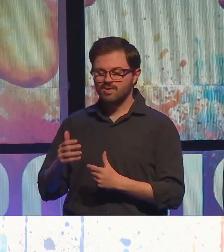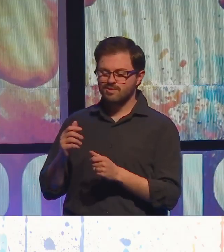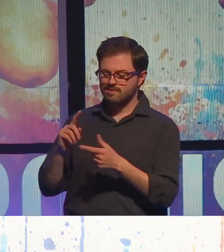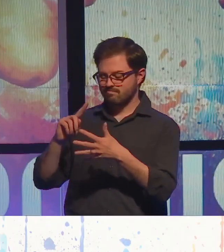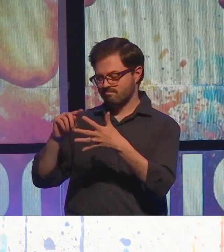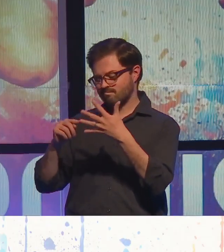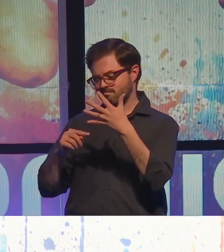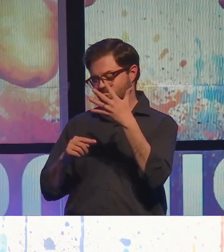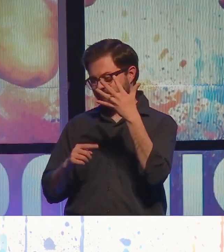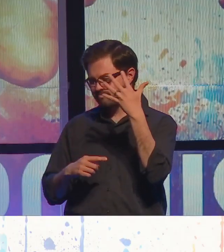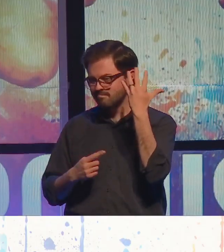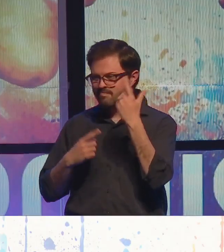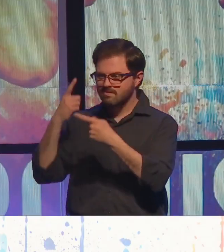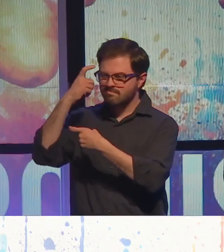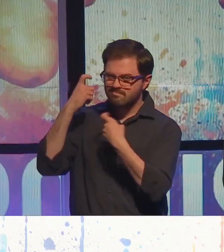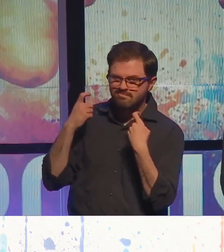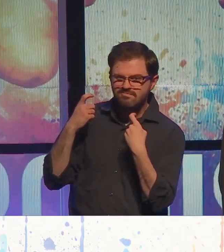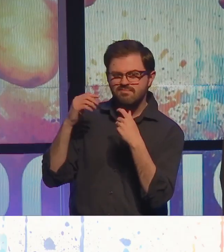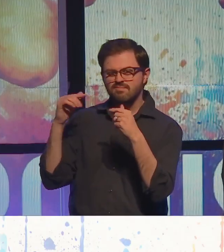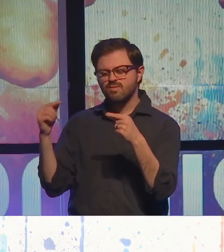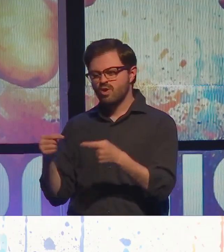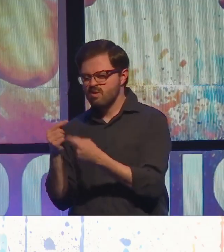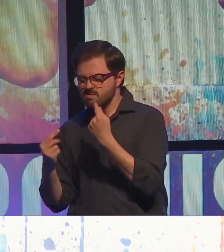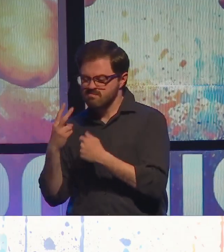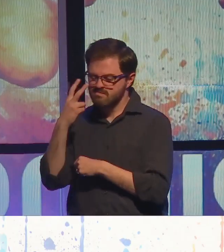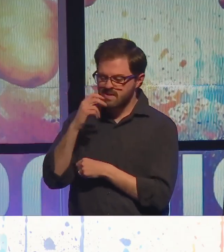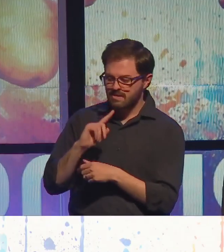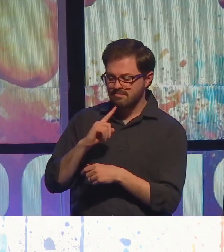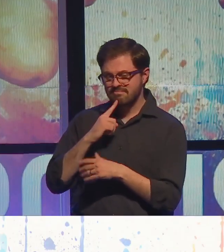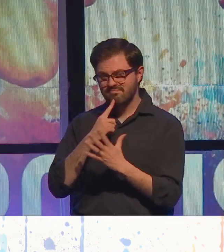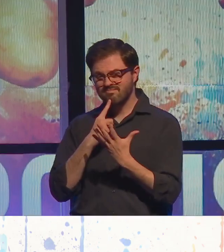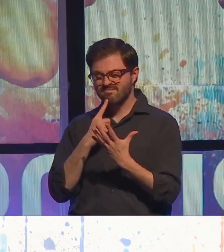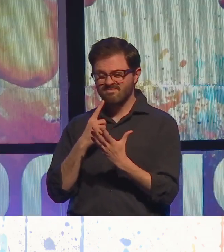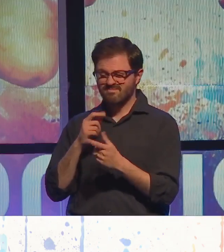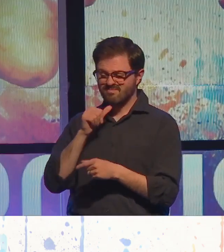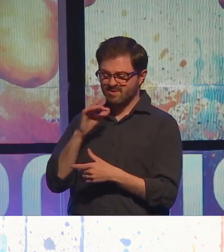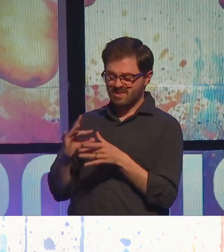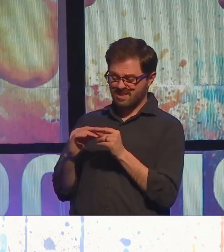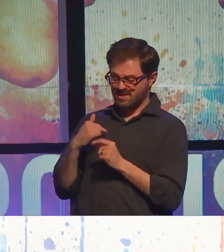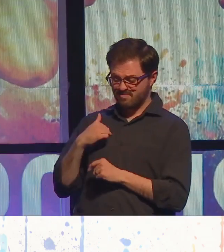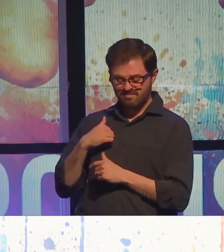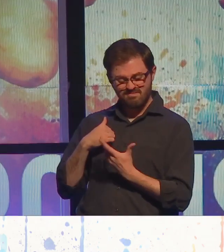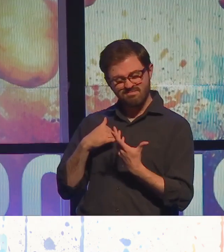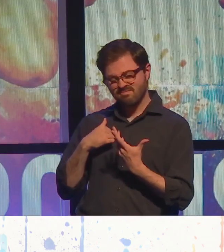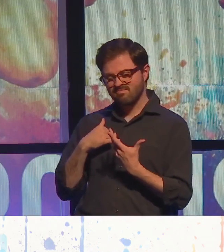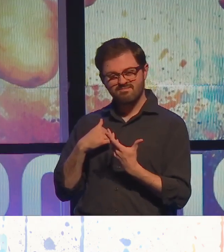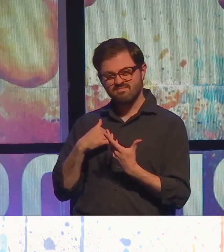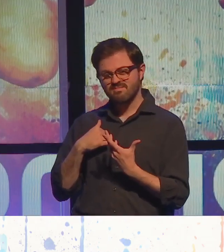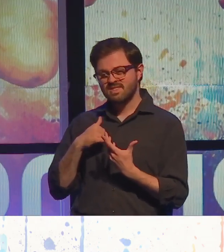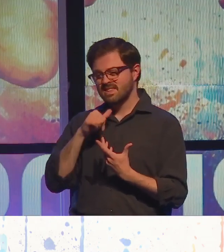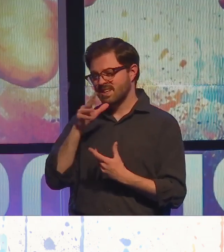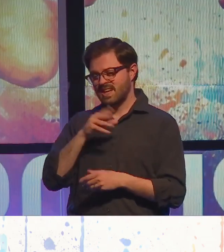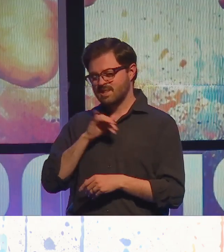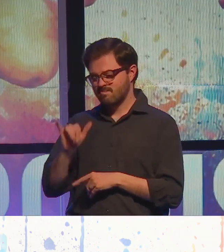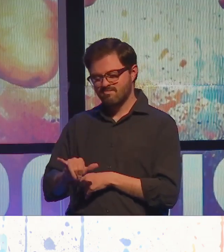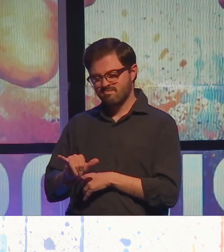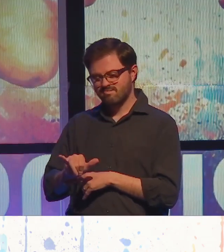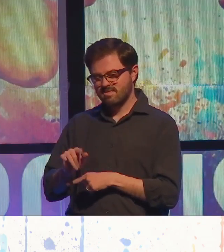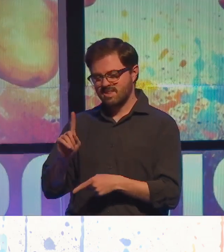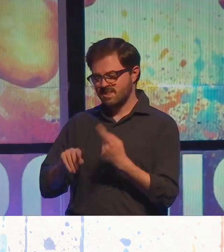and hurt and disappointment and doubt, and it kept you from me, and I'm just too petty to get past